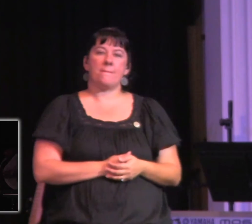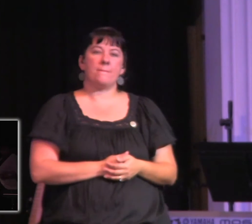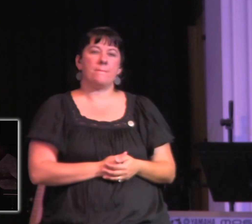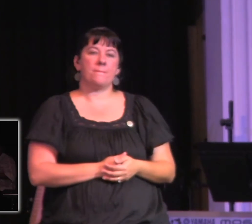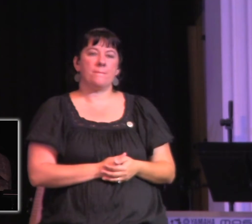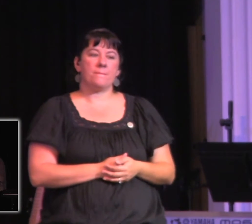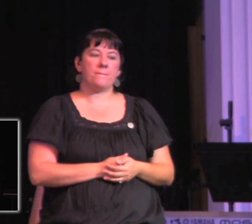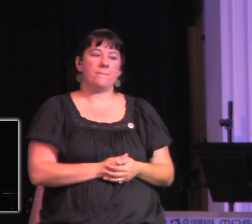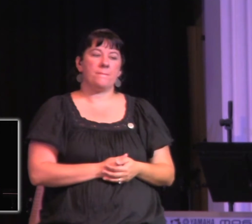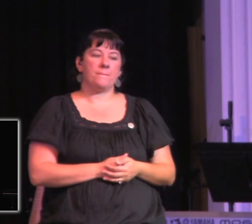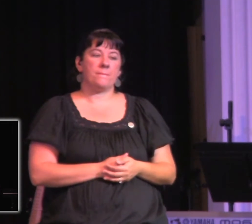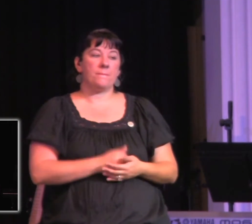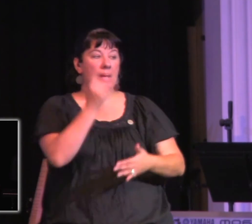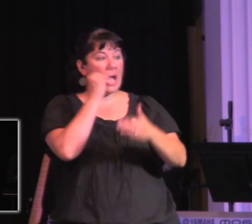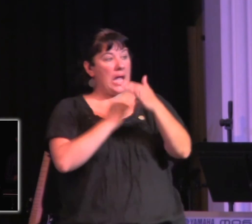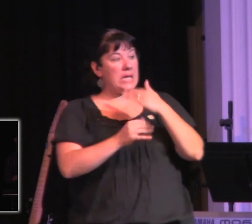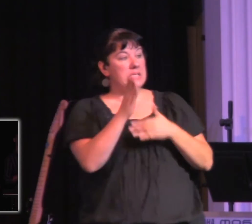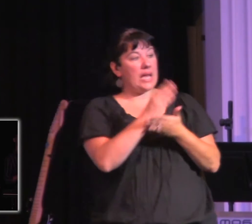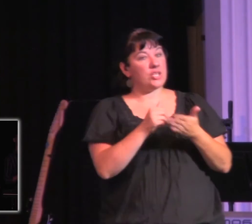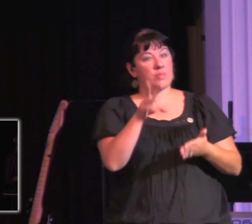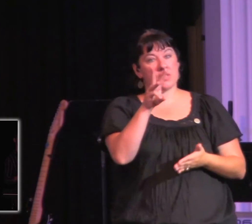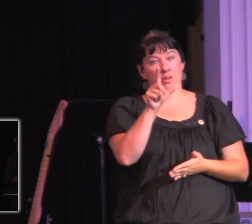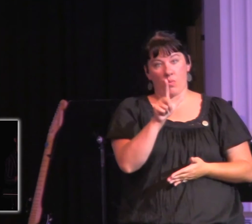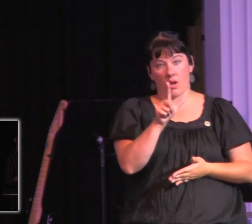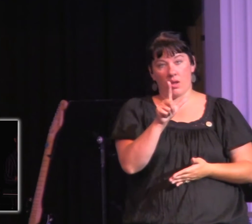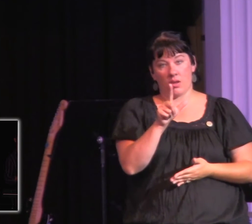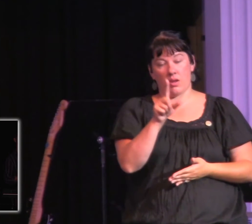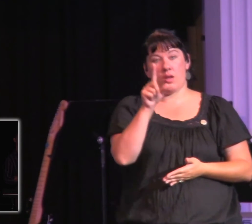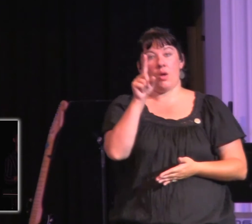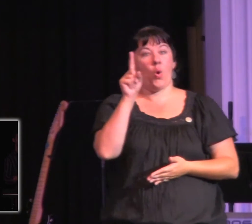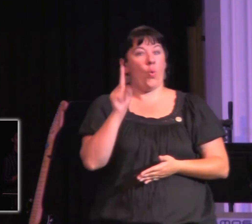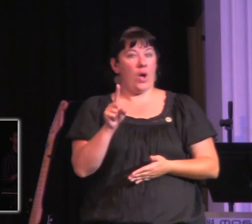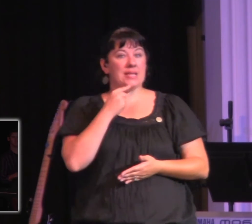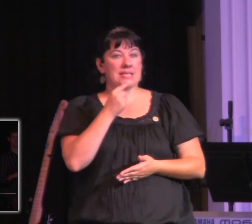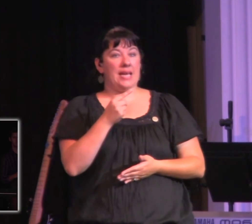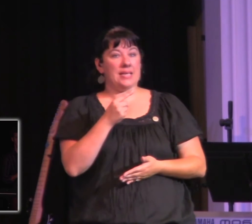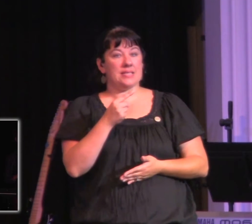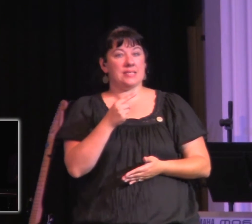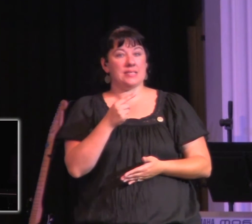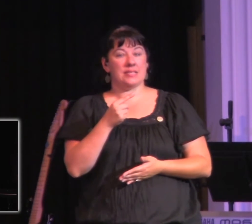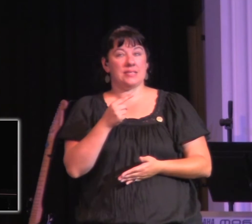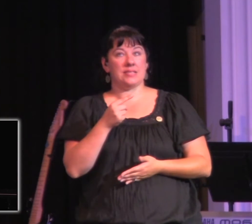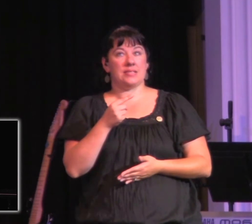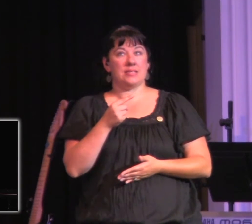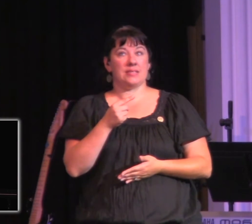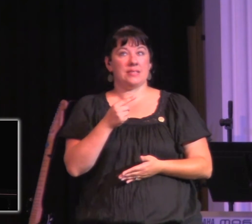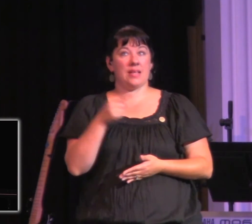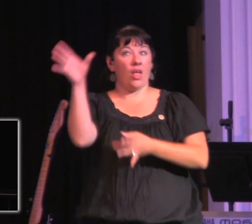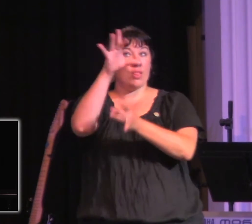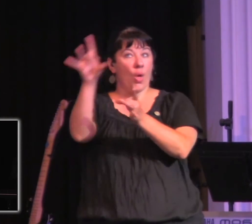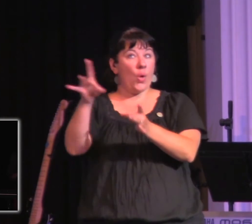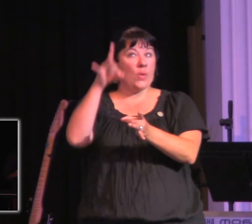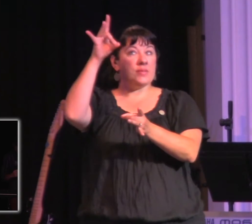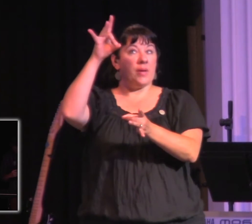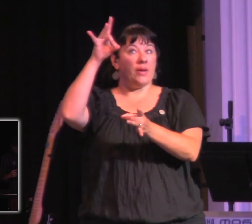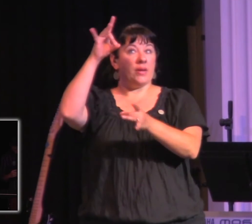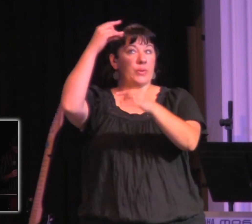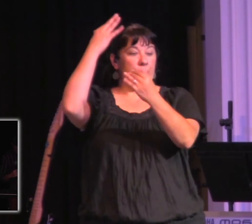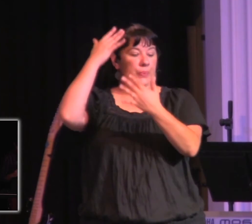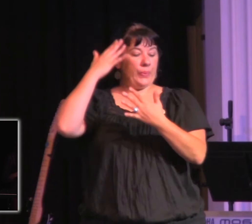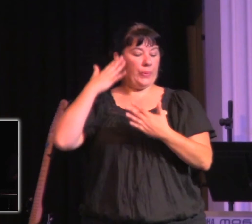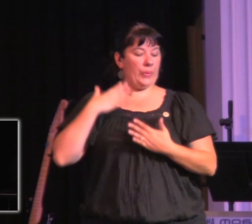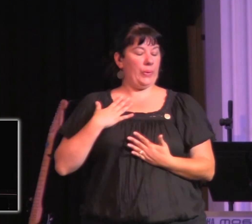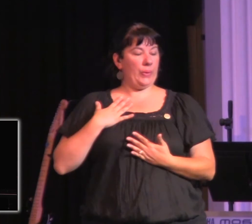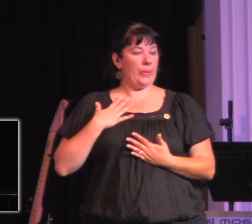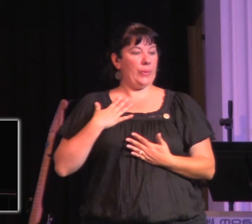Listen what Isaiah chapter 61 and 1 says. The Spirit of the Lord God is upon me. This is a prophetic word